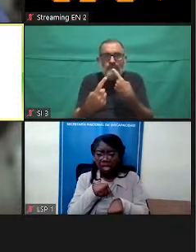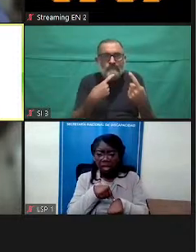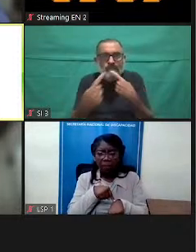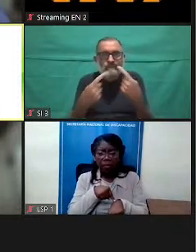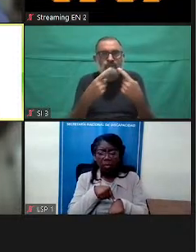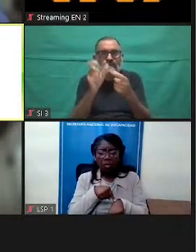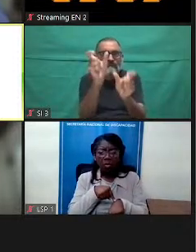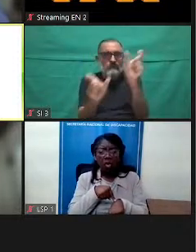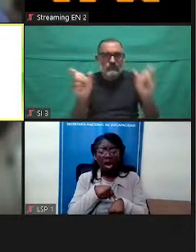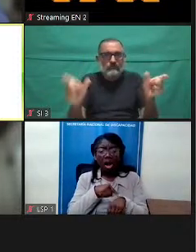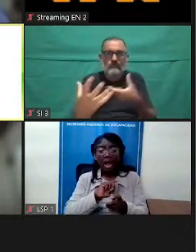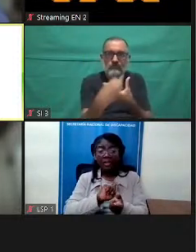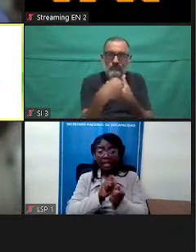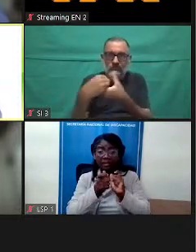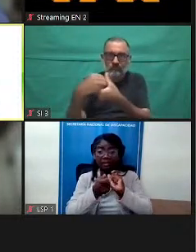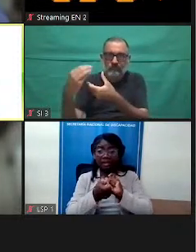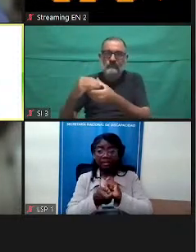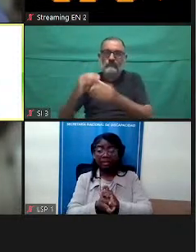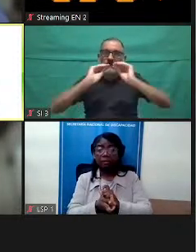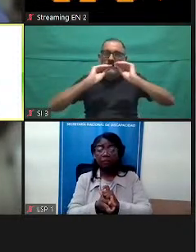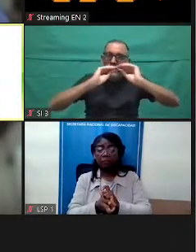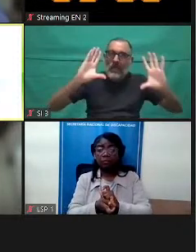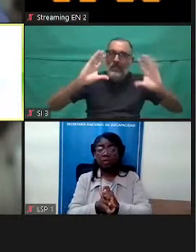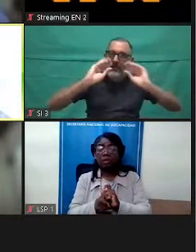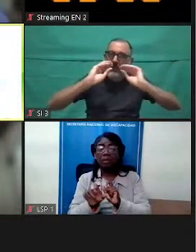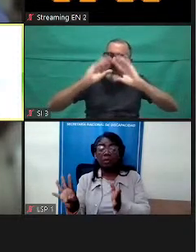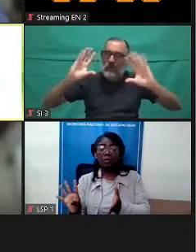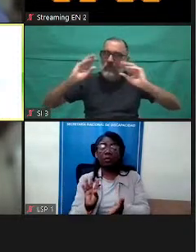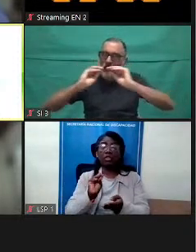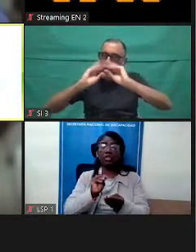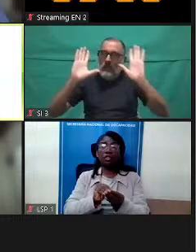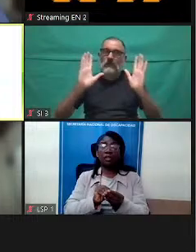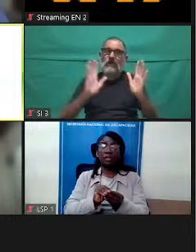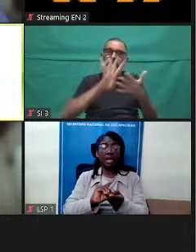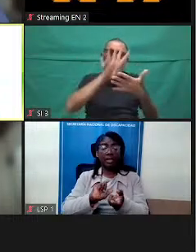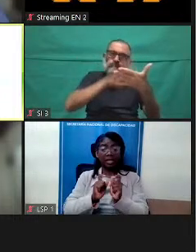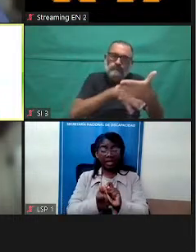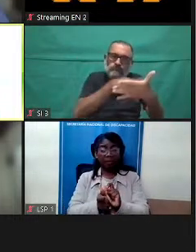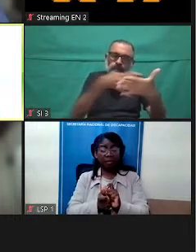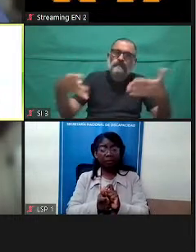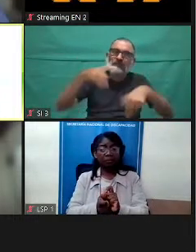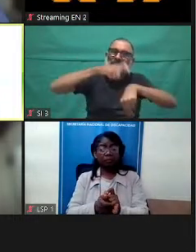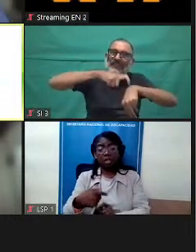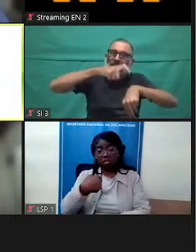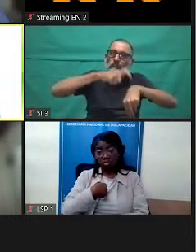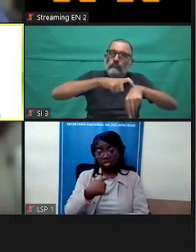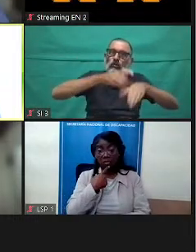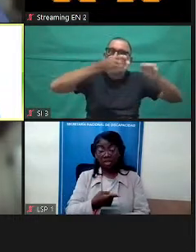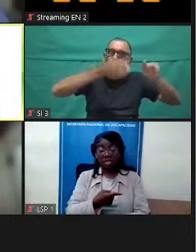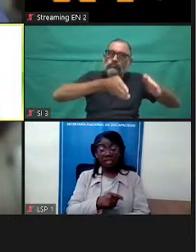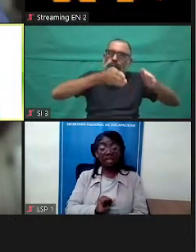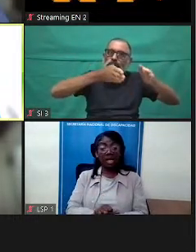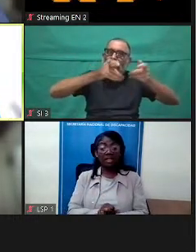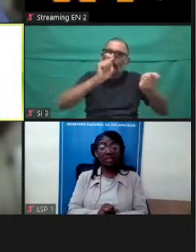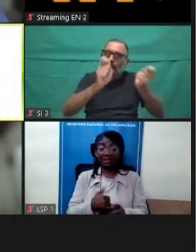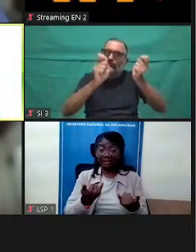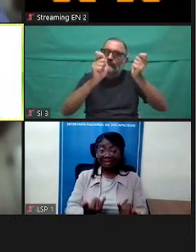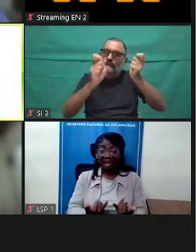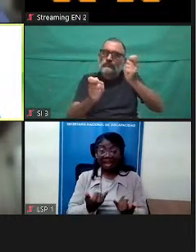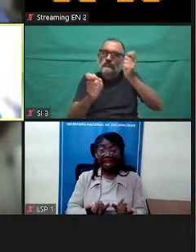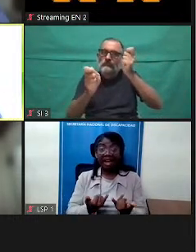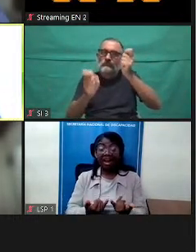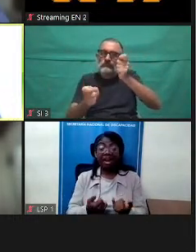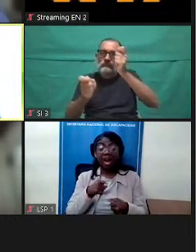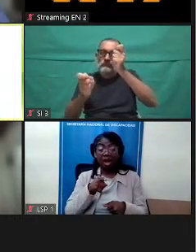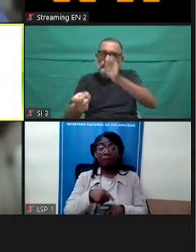providing clarity to these stating times positioning change but this that i am telling you is something that